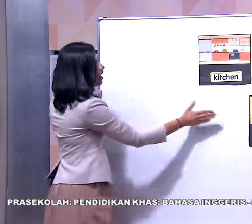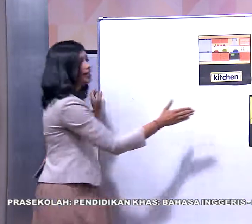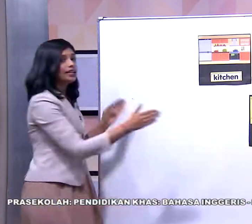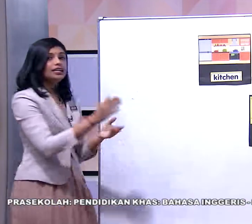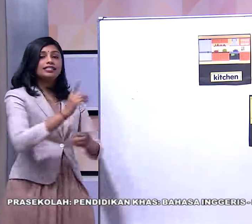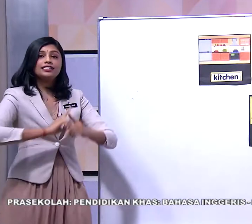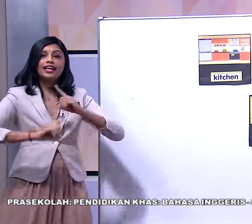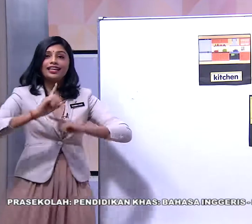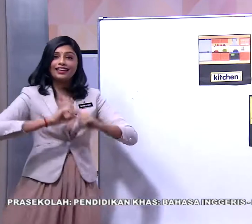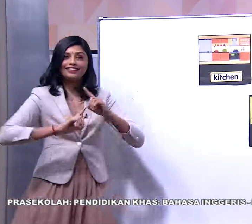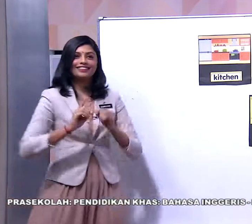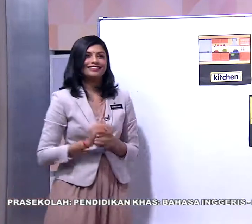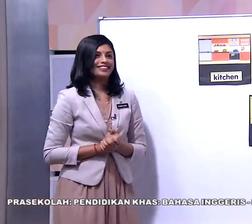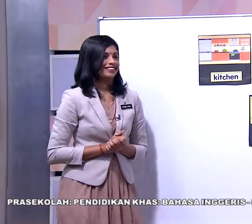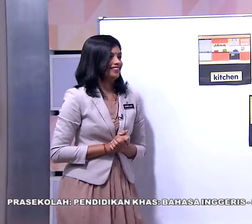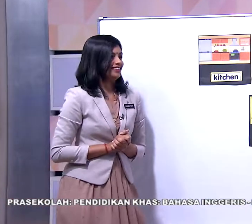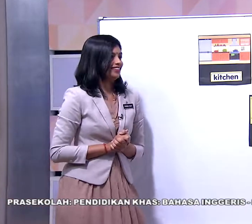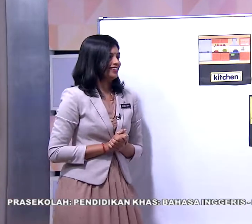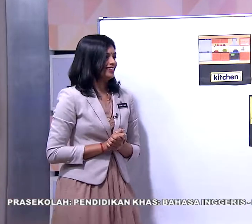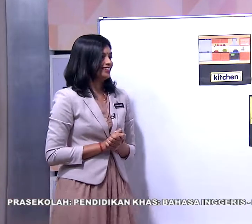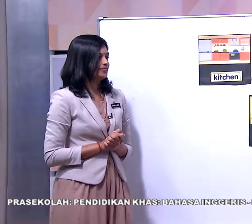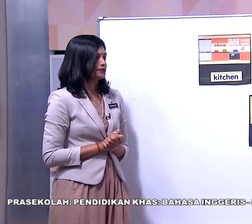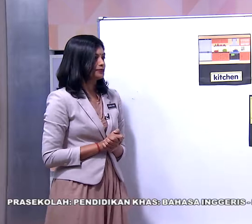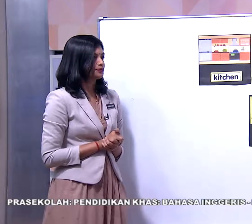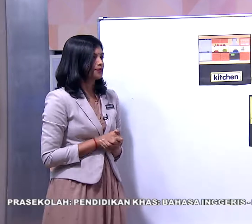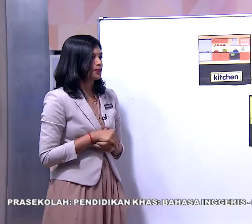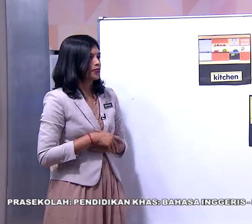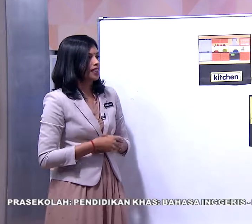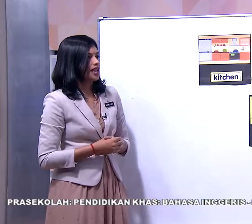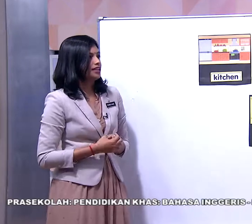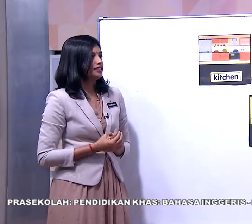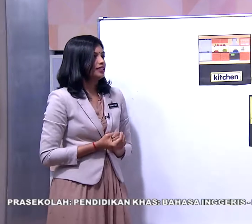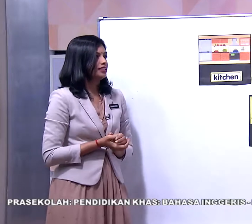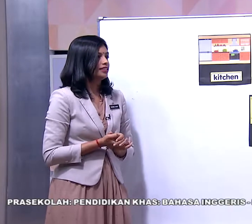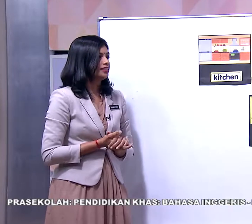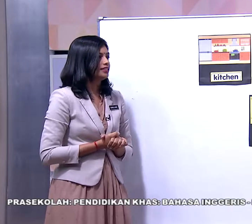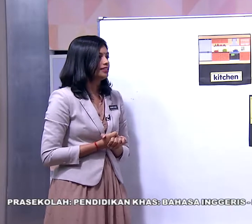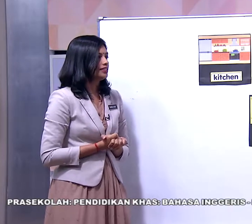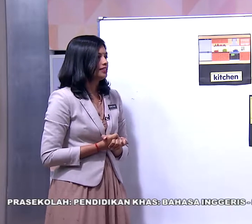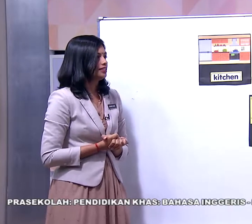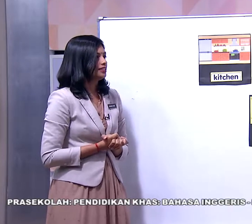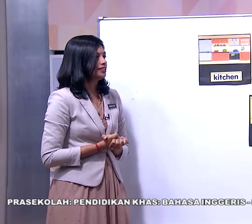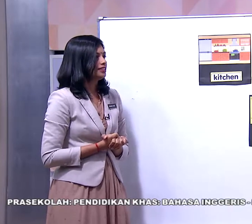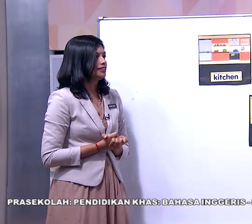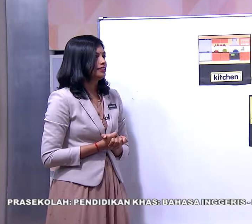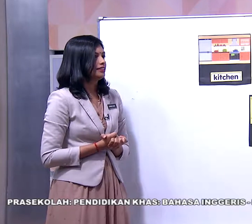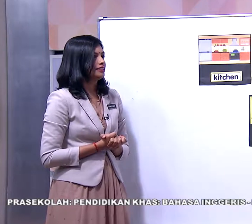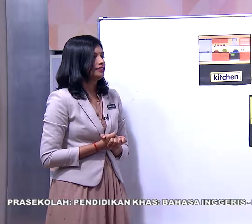the signing. Signing. I guess perhaps this one,